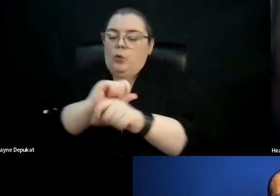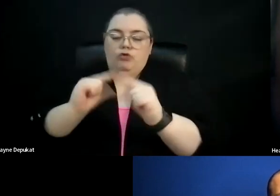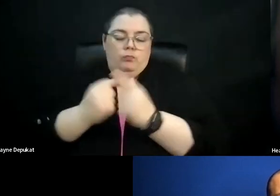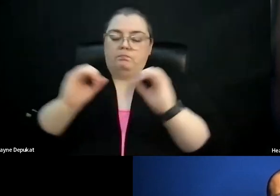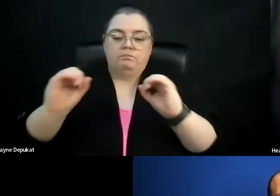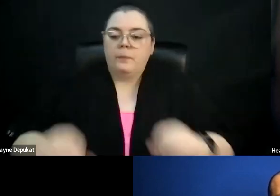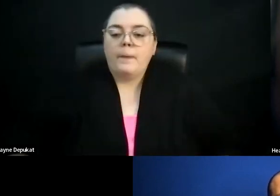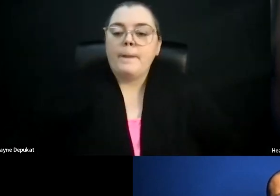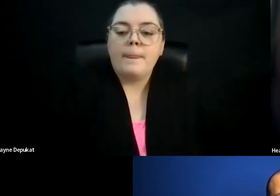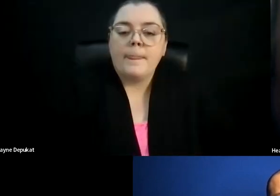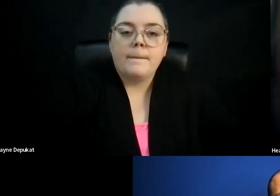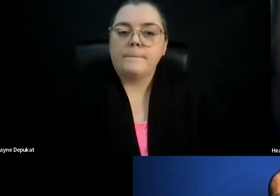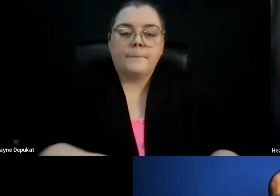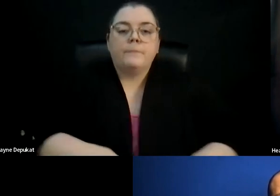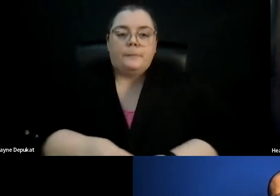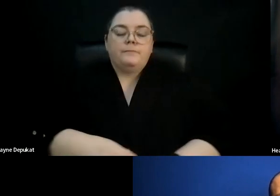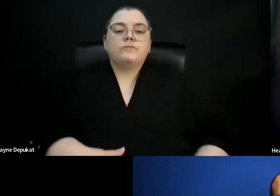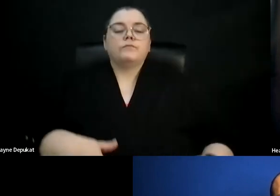And that person was not assigned to a work group.